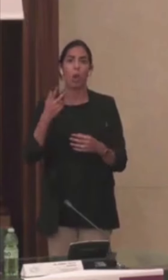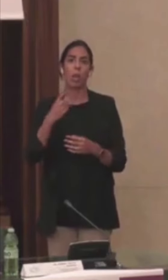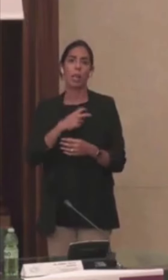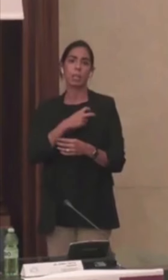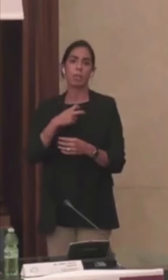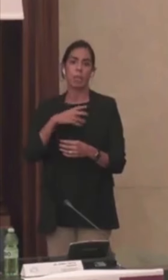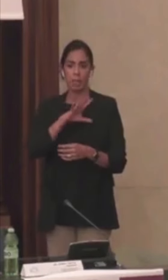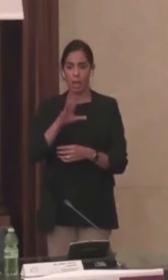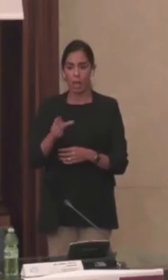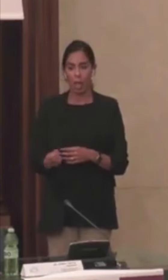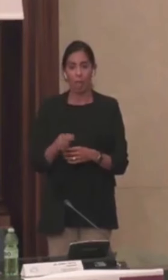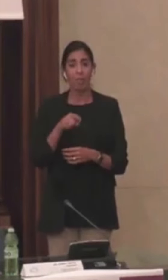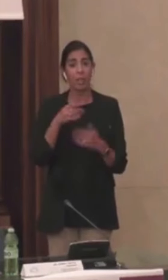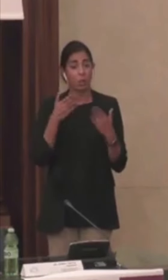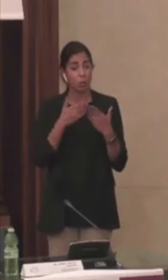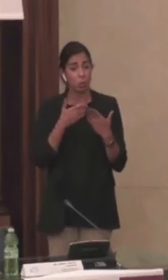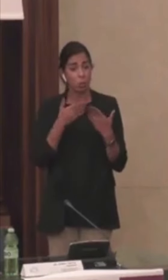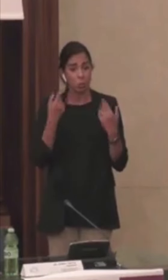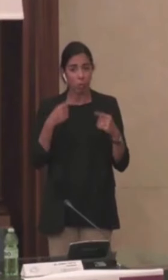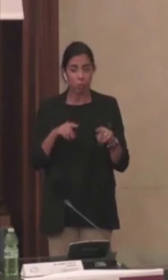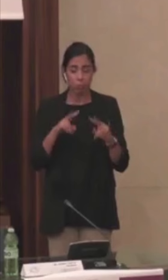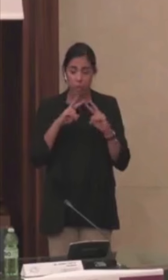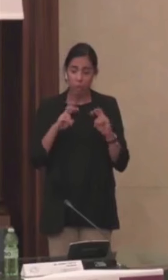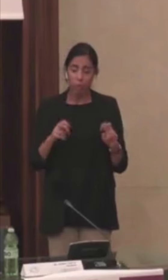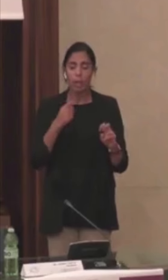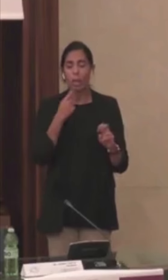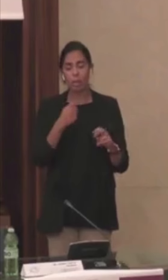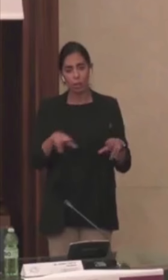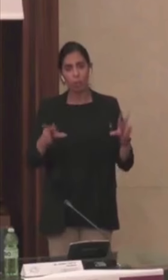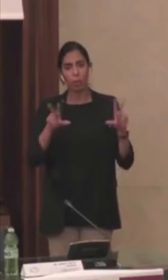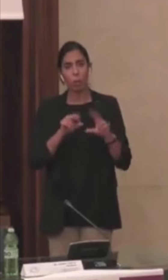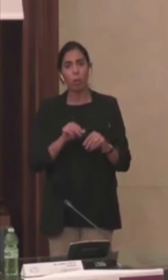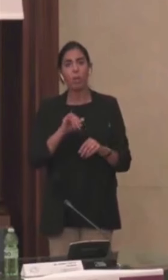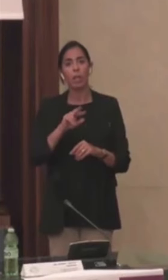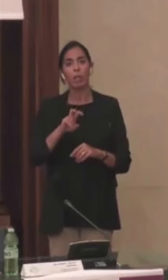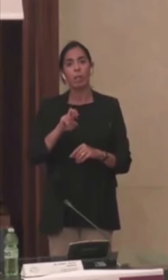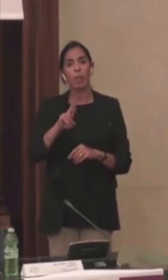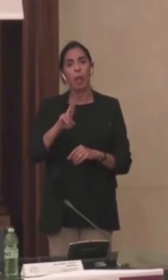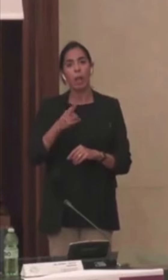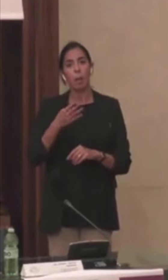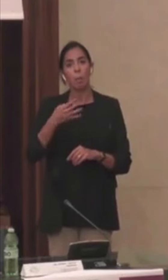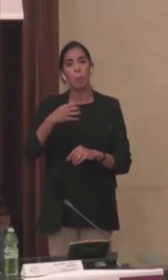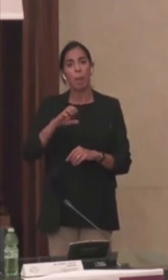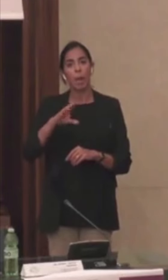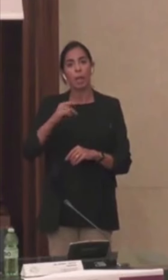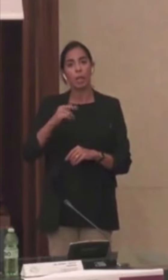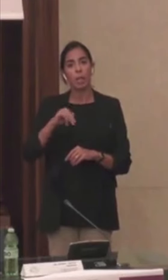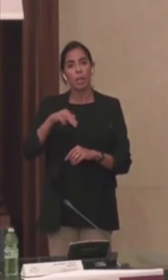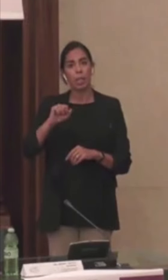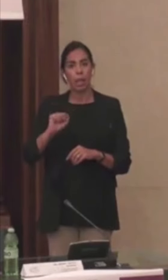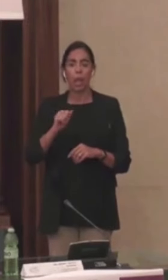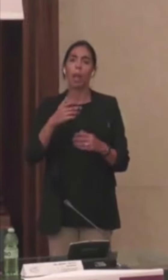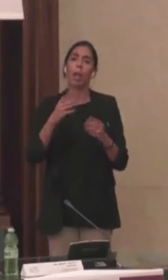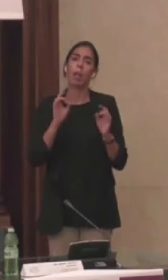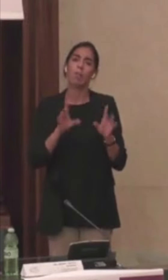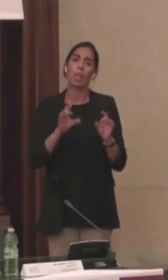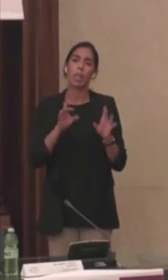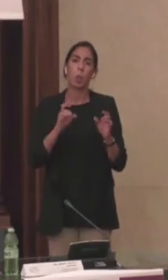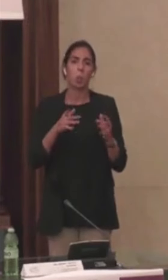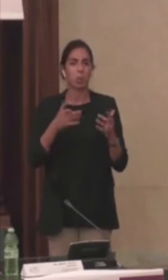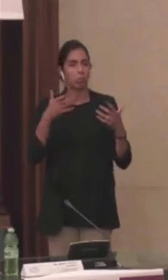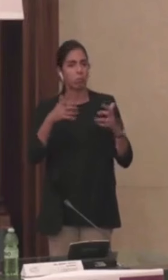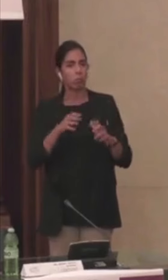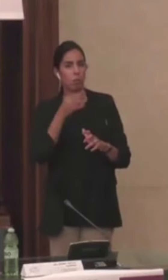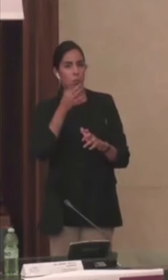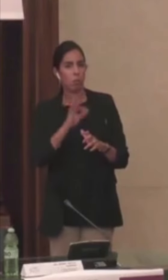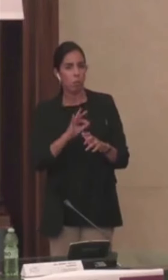that ivermectin decreases viral charge of COVID. And then we have Pierre Cori, who published